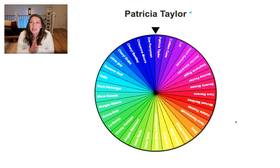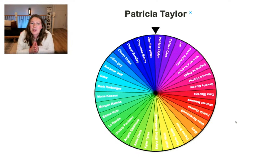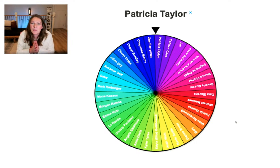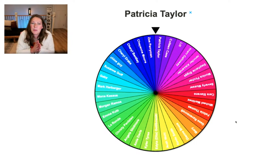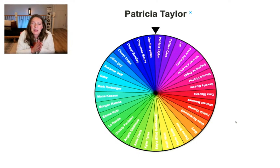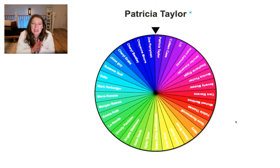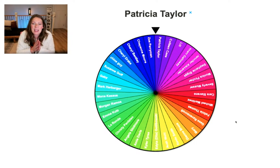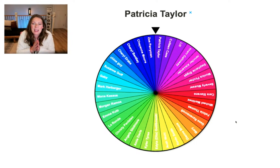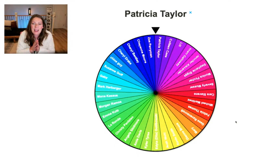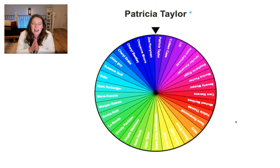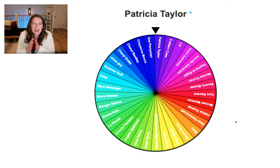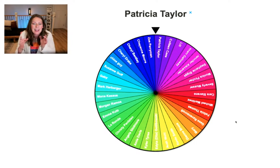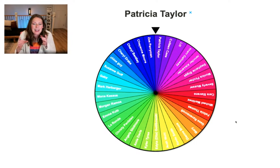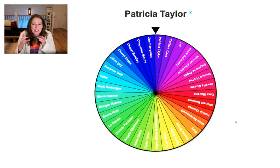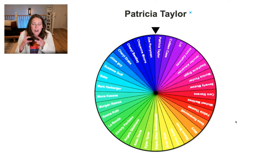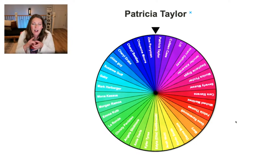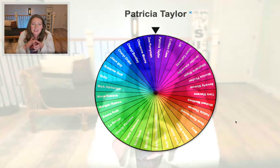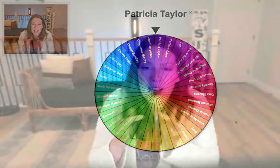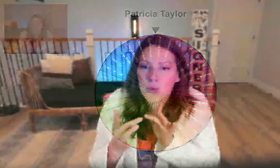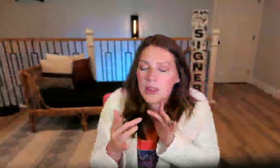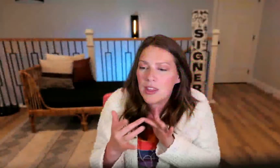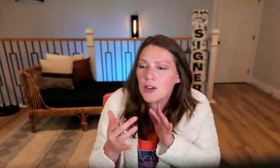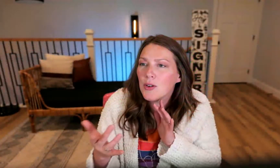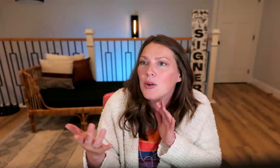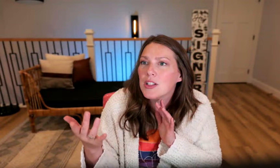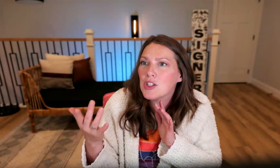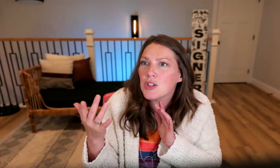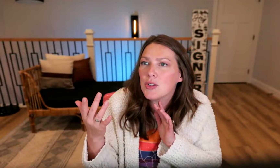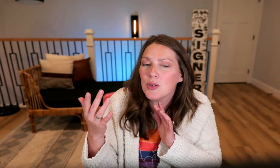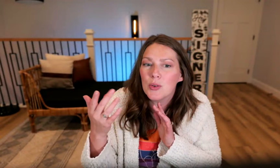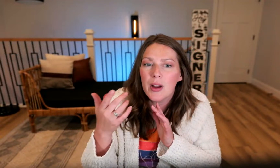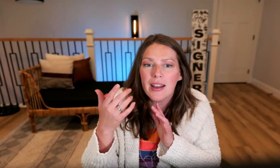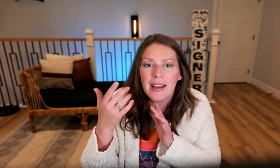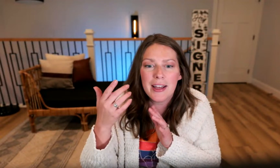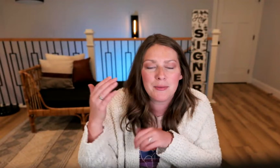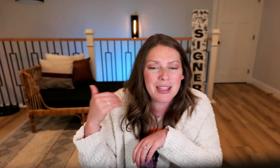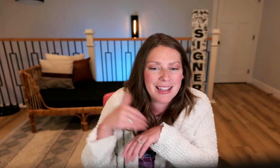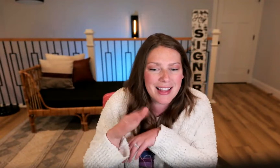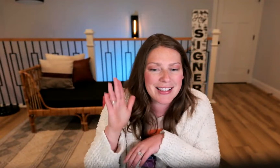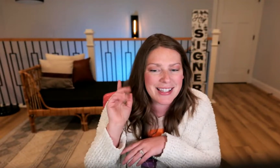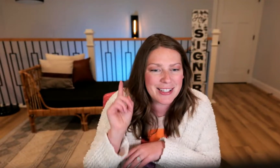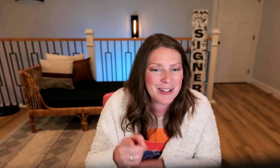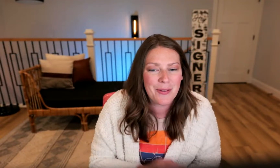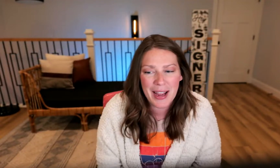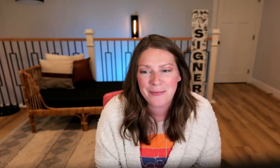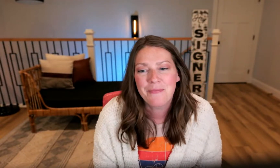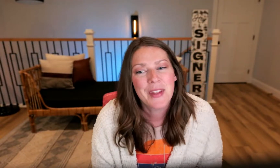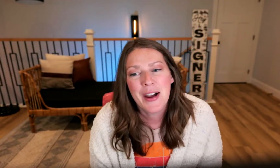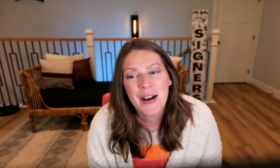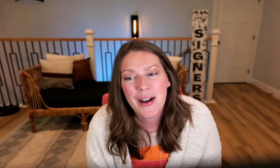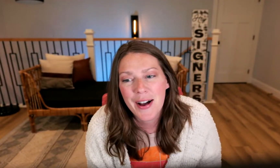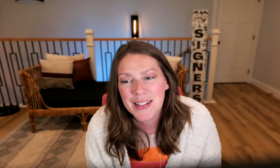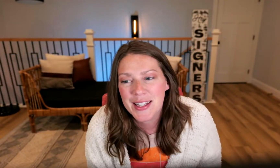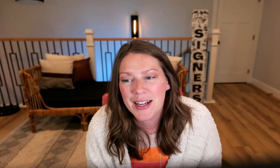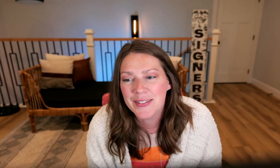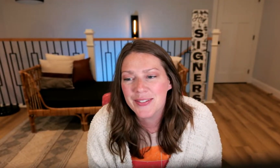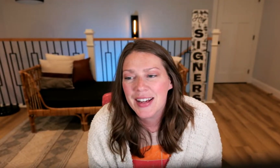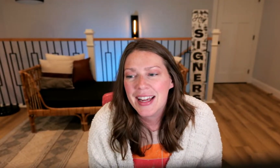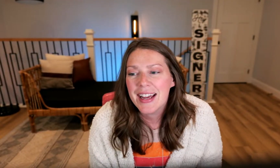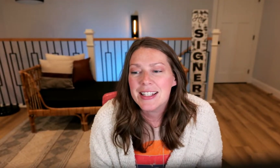We will be getting in contact with you to get that sent your way. Awesome.